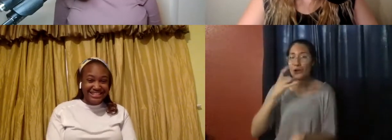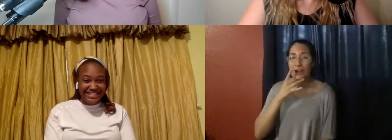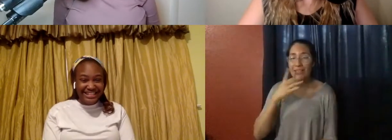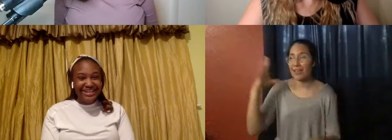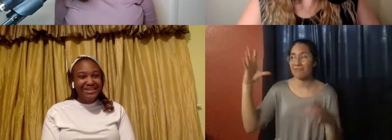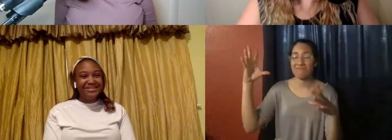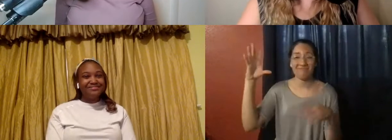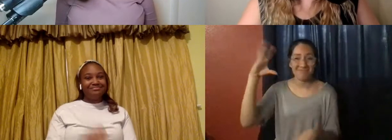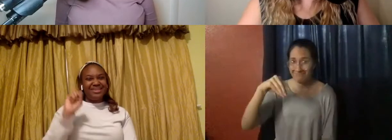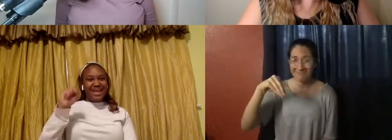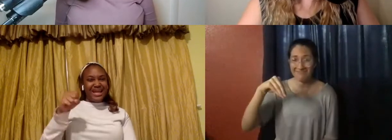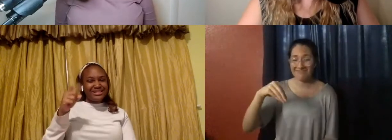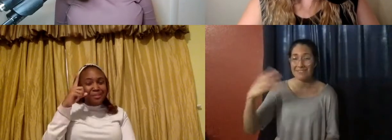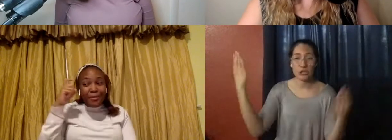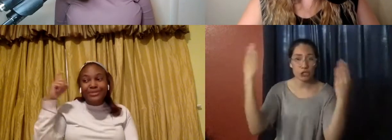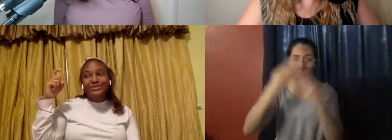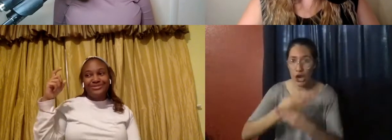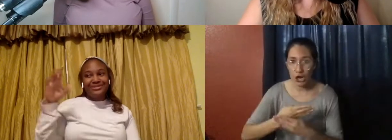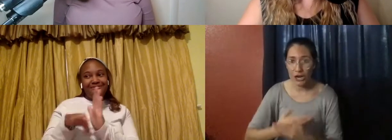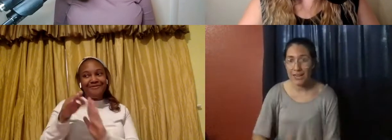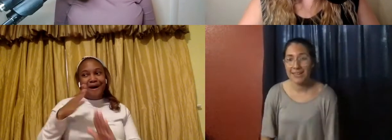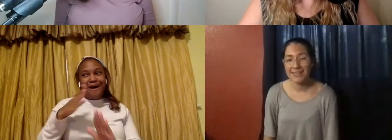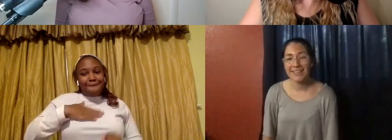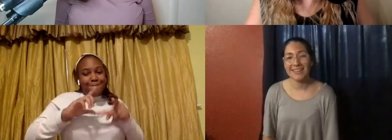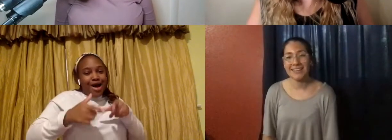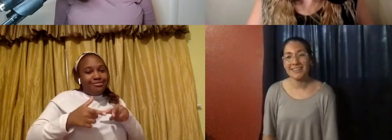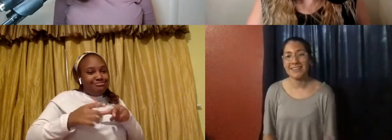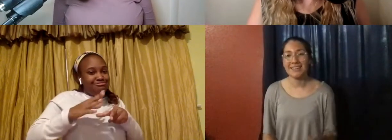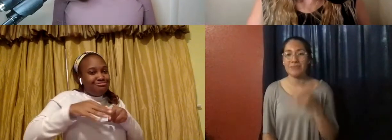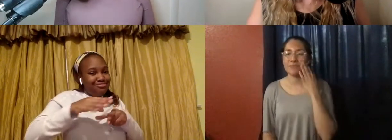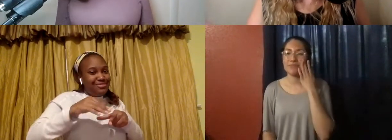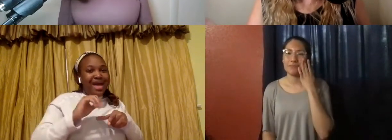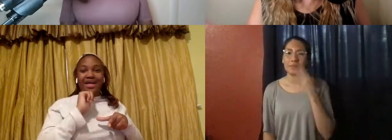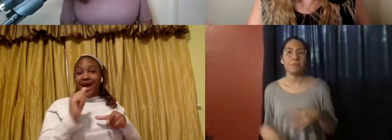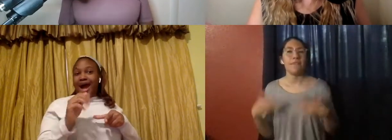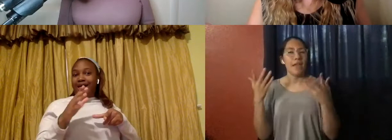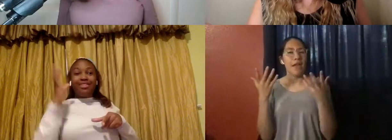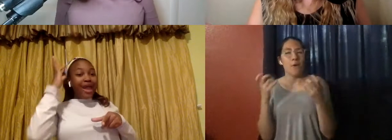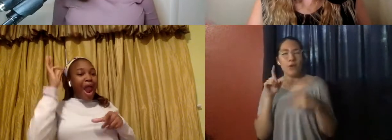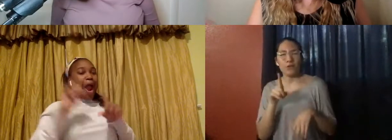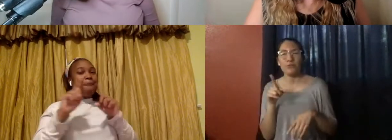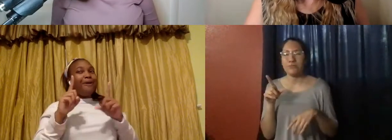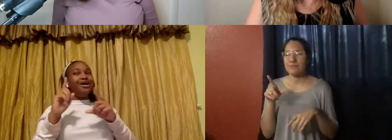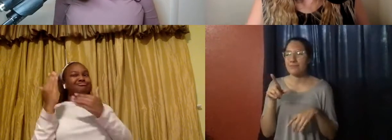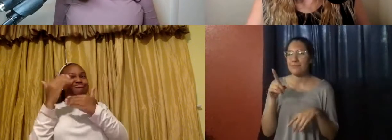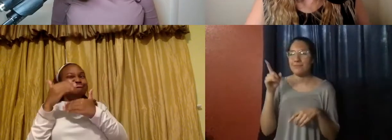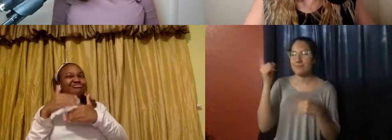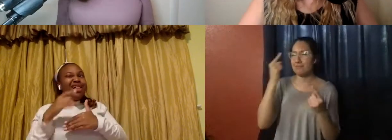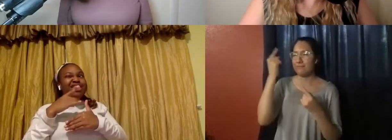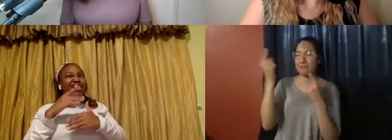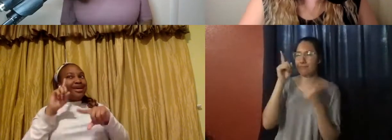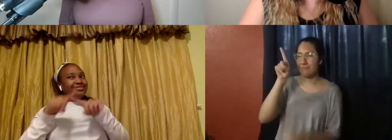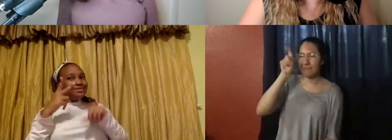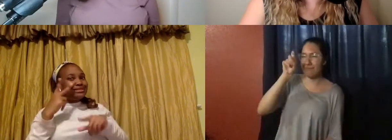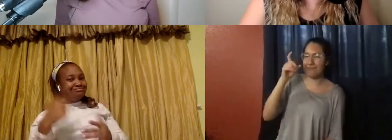Yeah, make it a mystery to even find my bush, not because of the hair, but because it is so dark. I want dark. You to question if it's even me in here, you know, like,